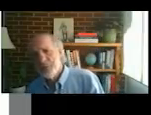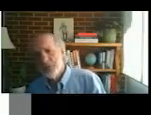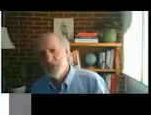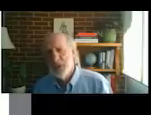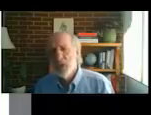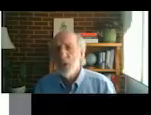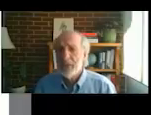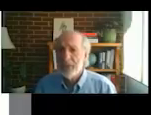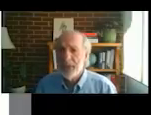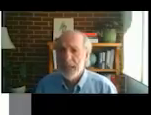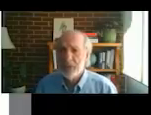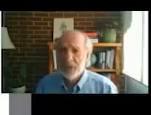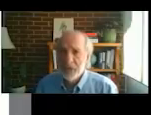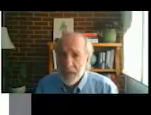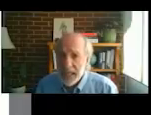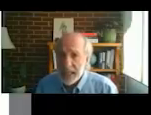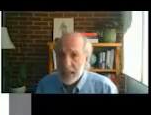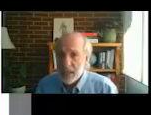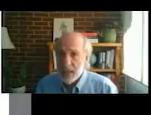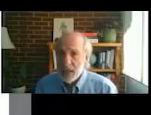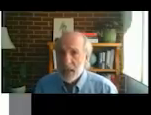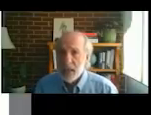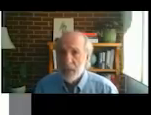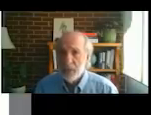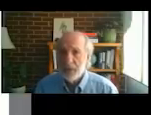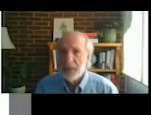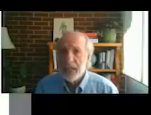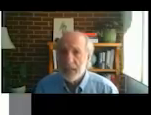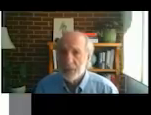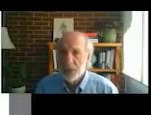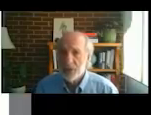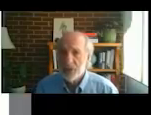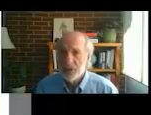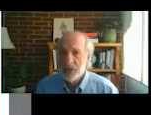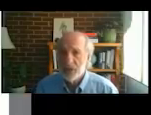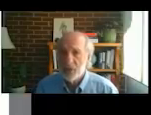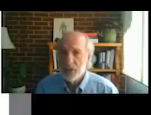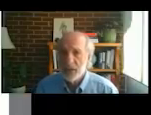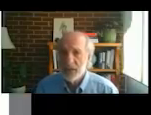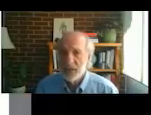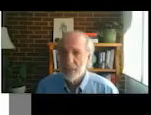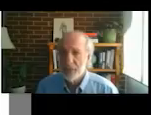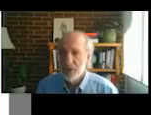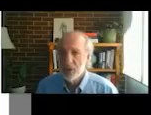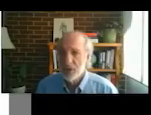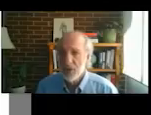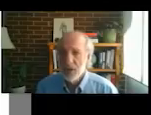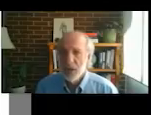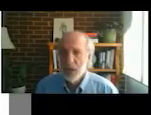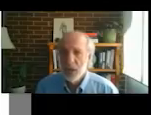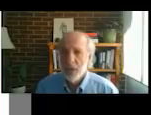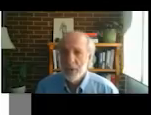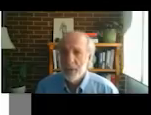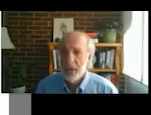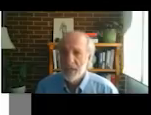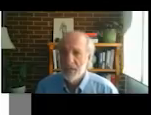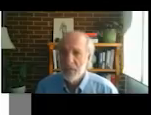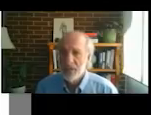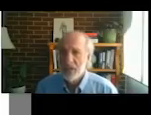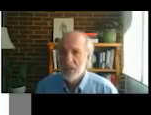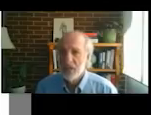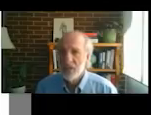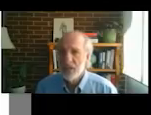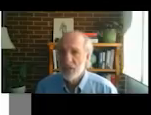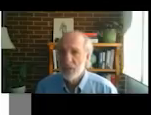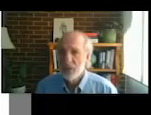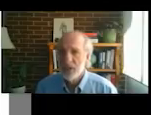a prompt, you have to be able to fade it. Fading prompts is critical. It's one of the steps that are often